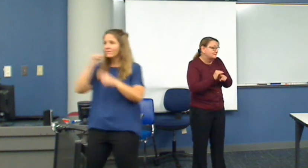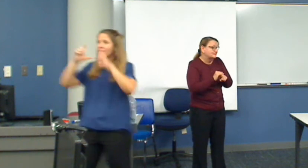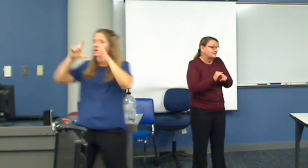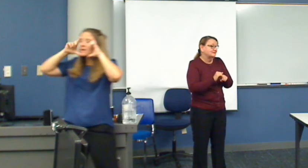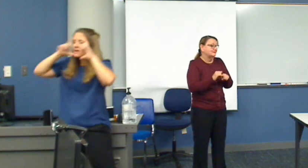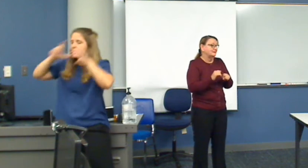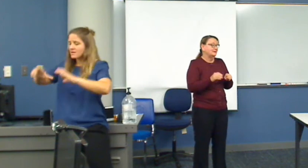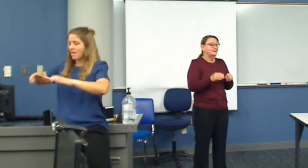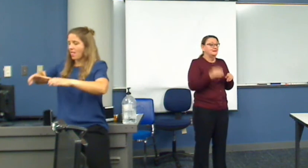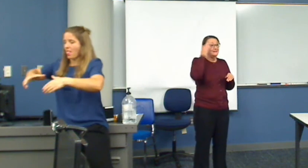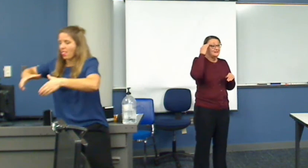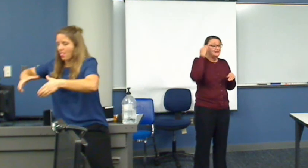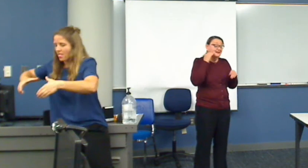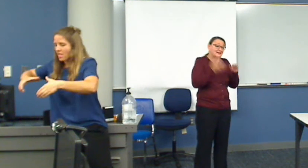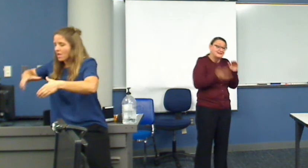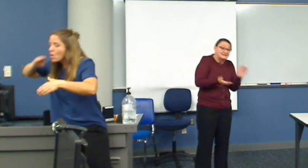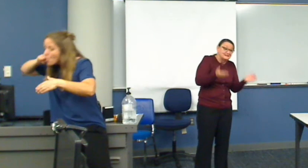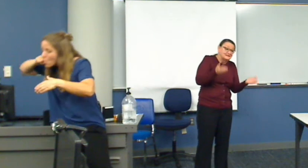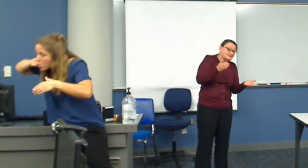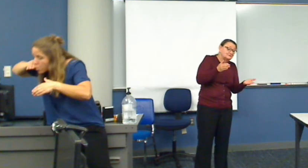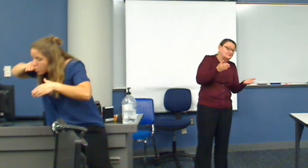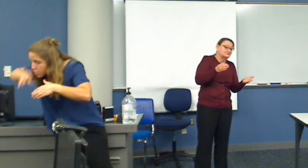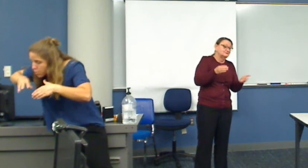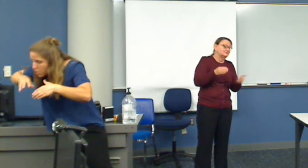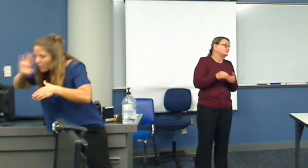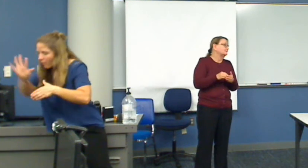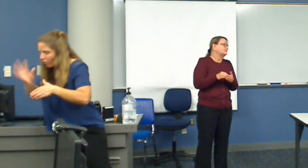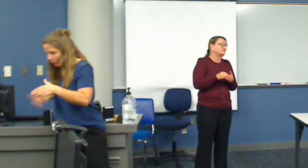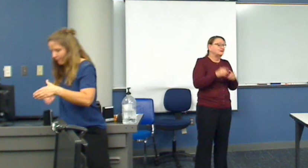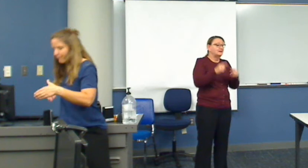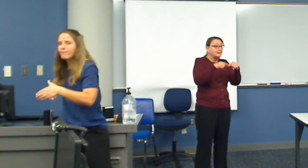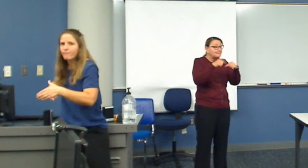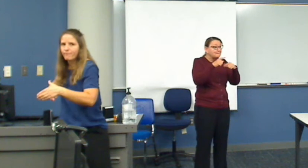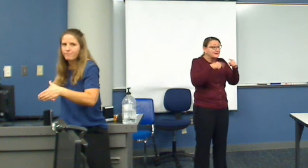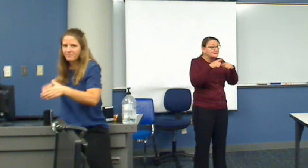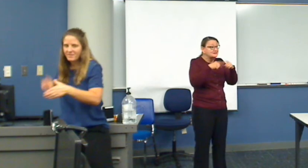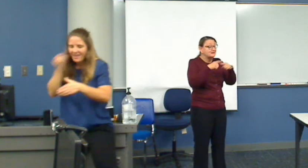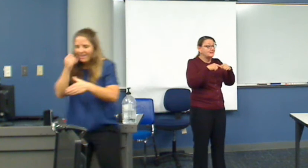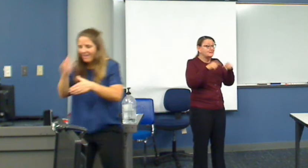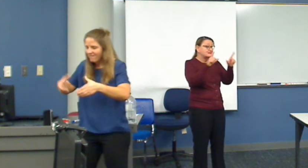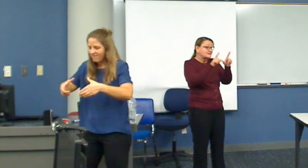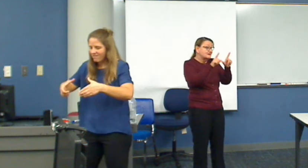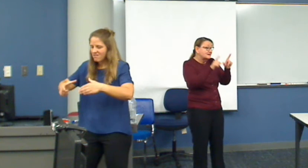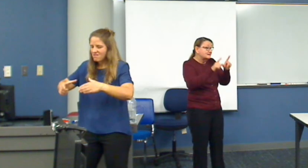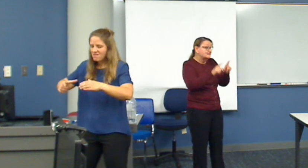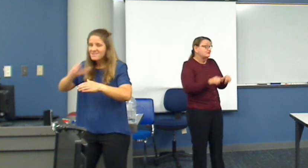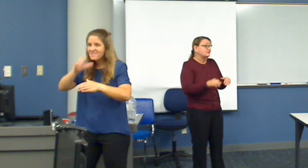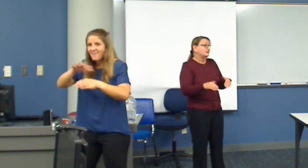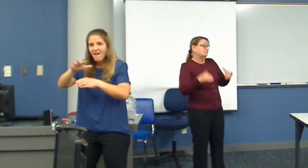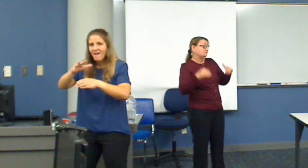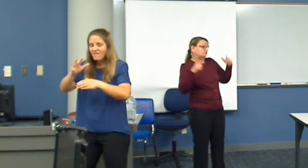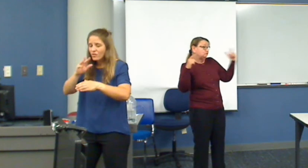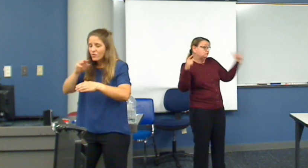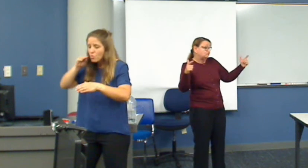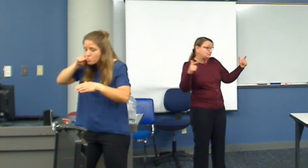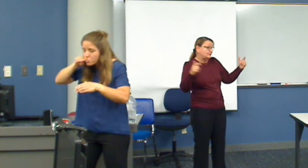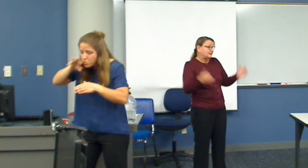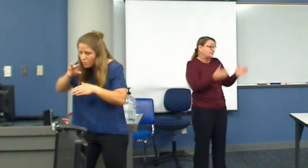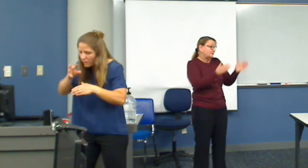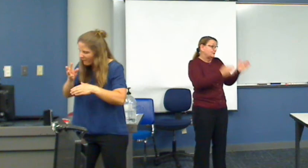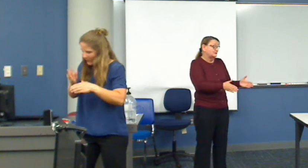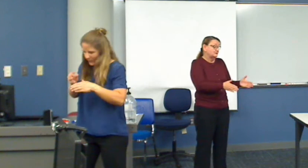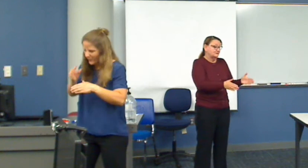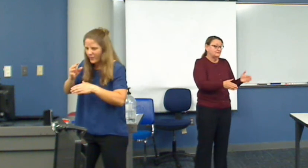go here, but for a real person, it's going to depend on their size. You know, if it's a bigger person, you might have to open it